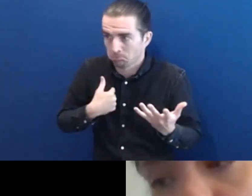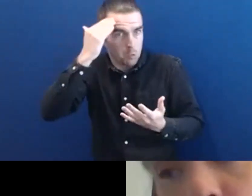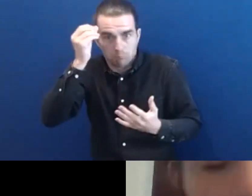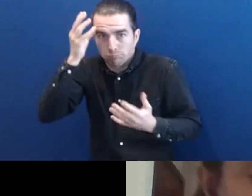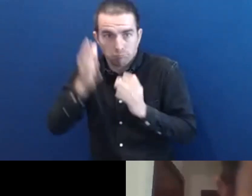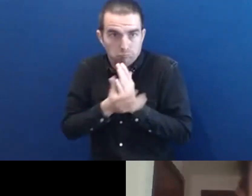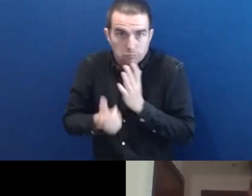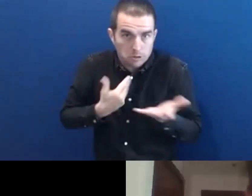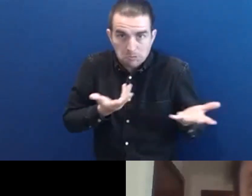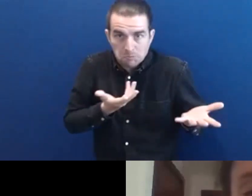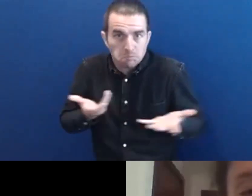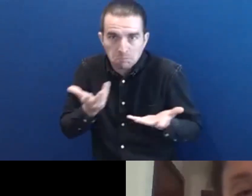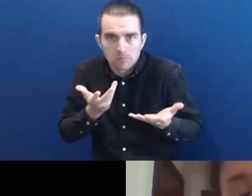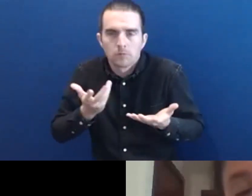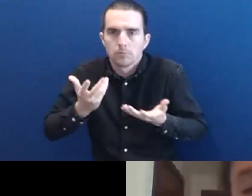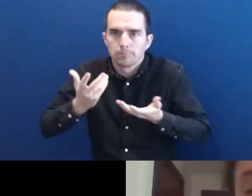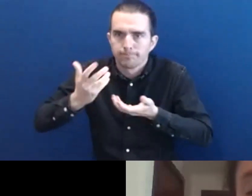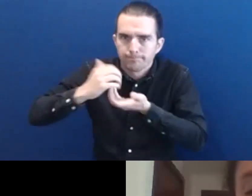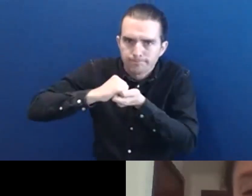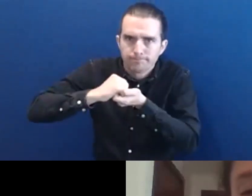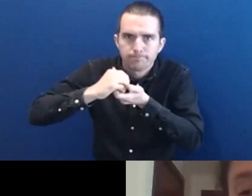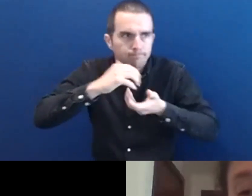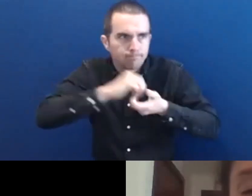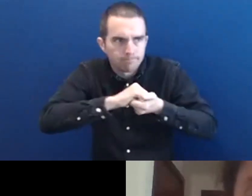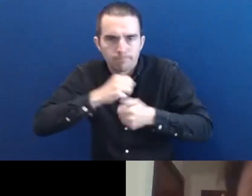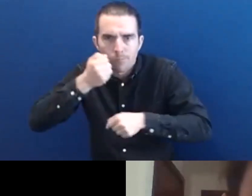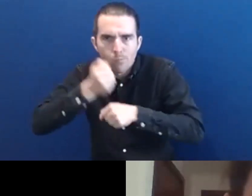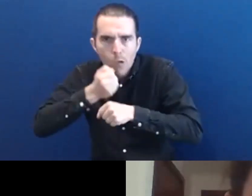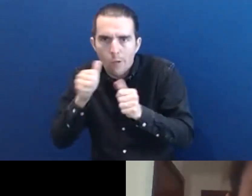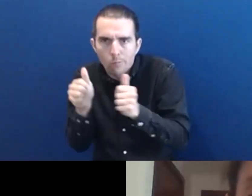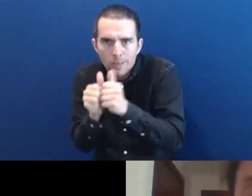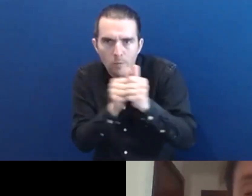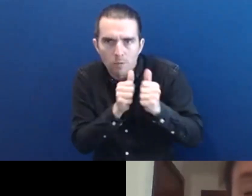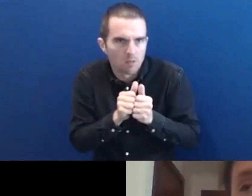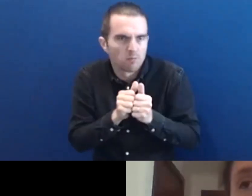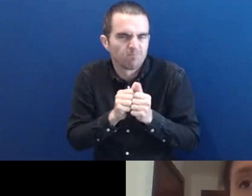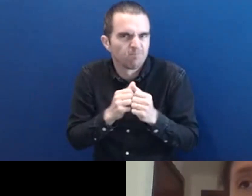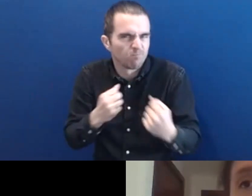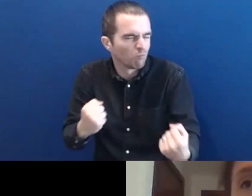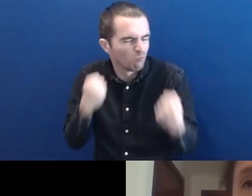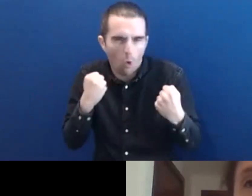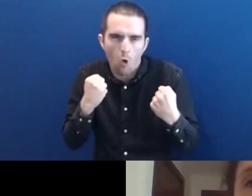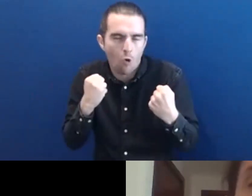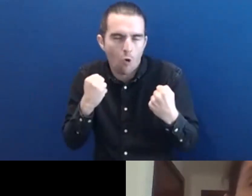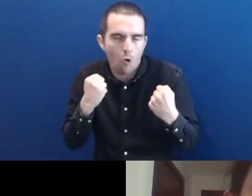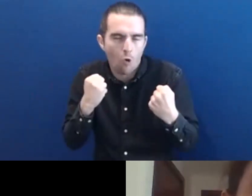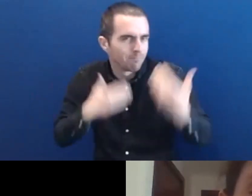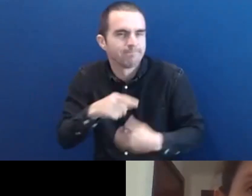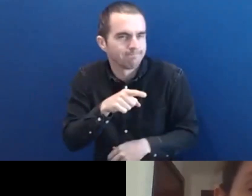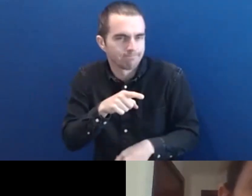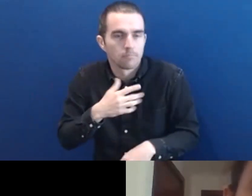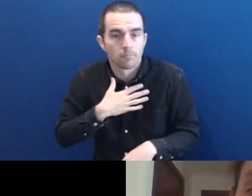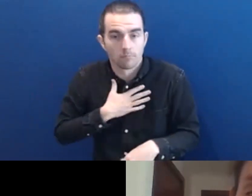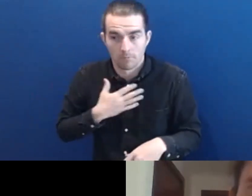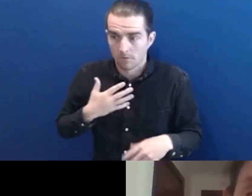for protection of environmental rights and for policies on climate change. And we had no